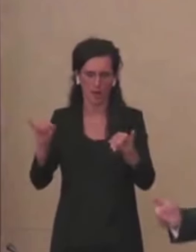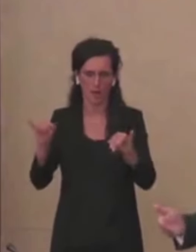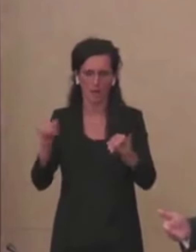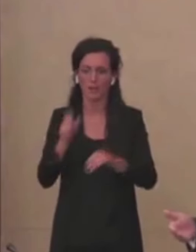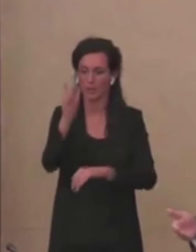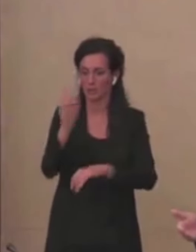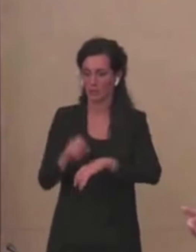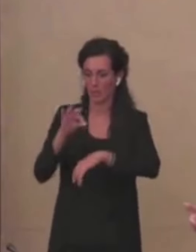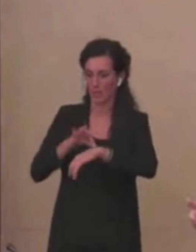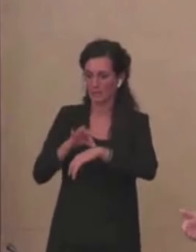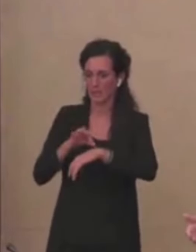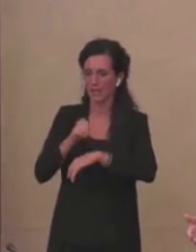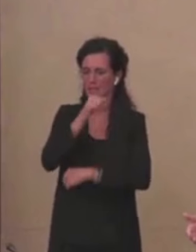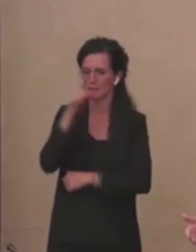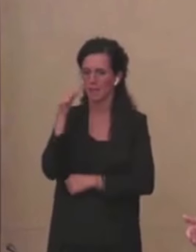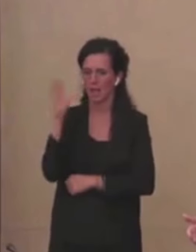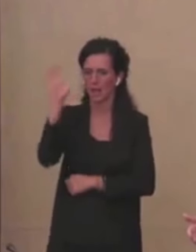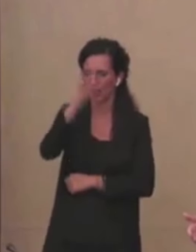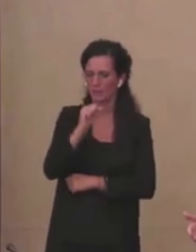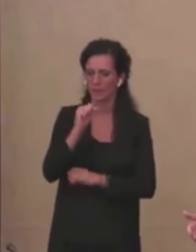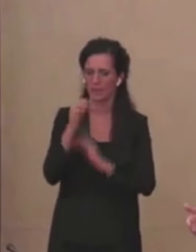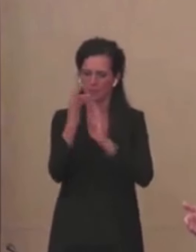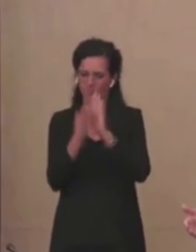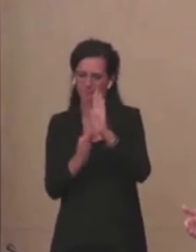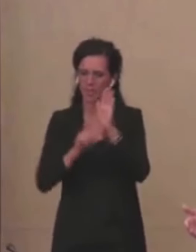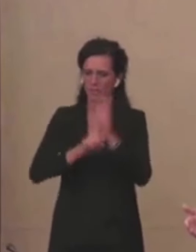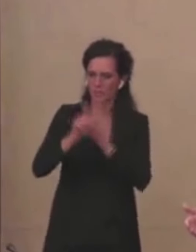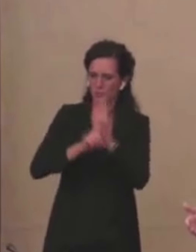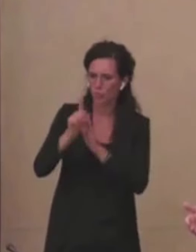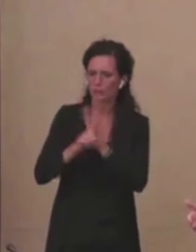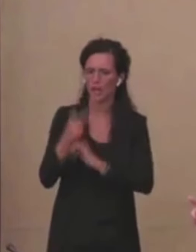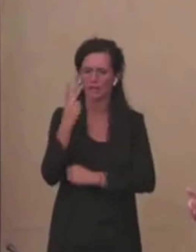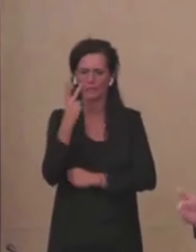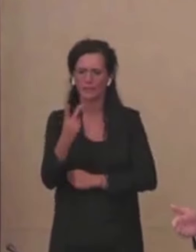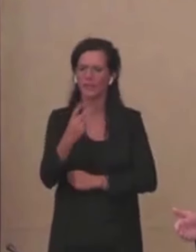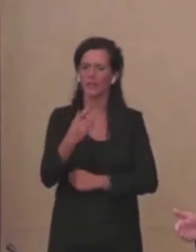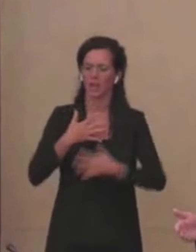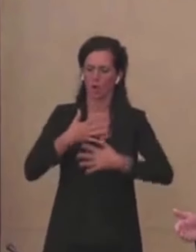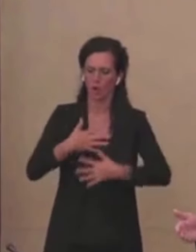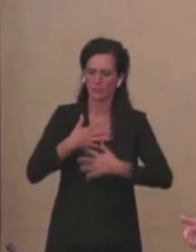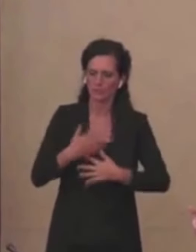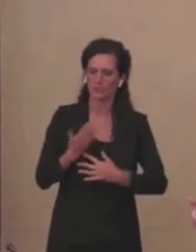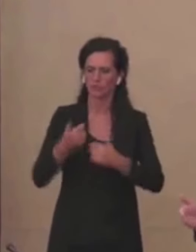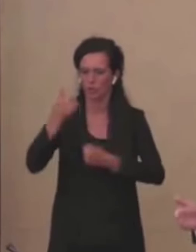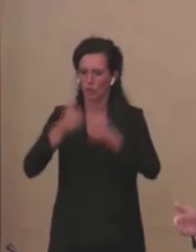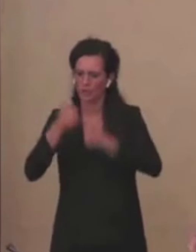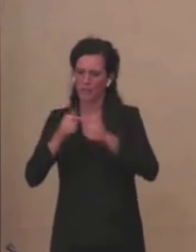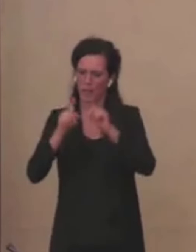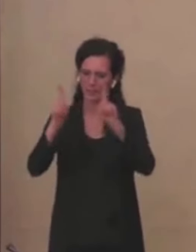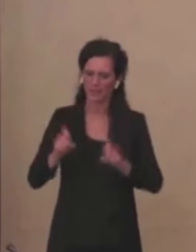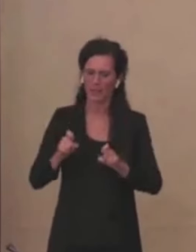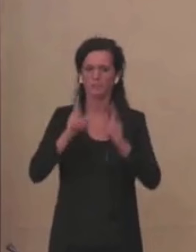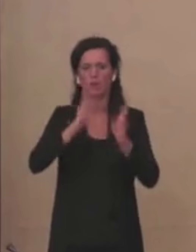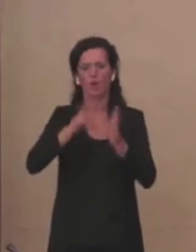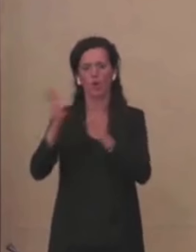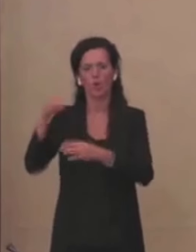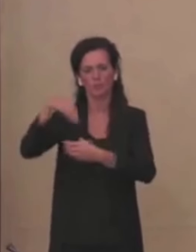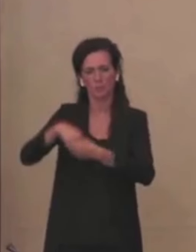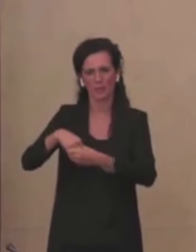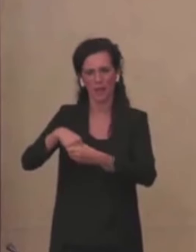and examinations in the hospital is ridiculous given what we've done for